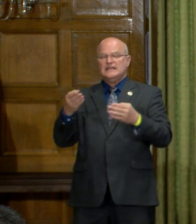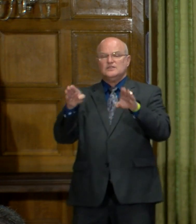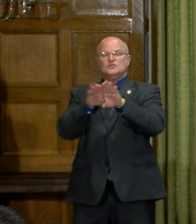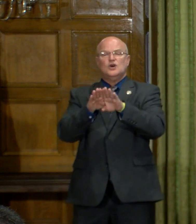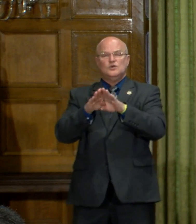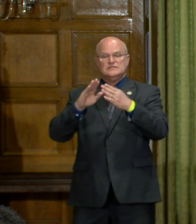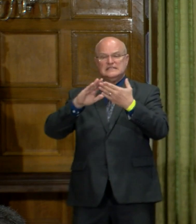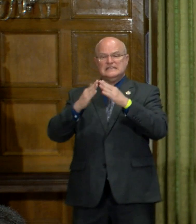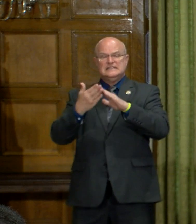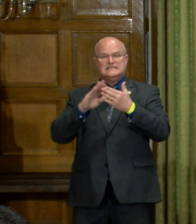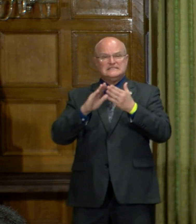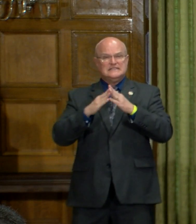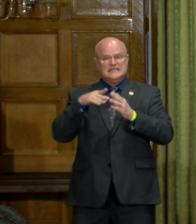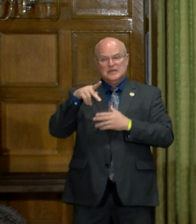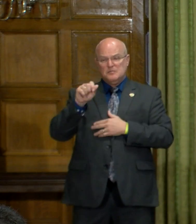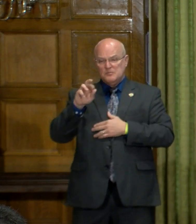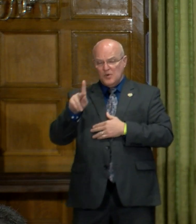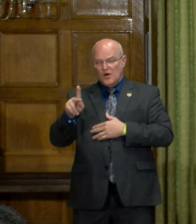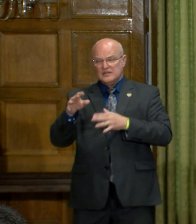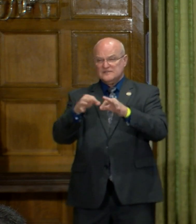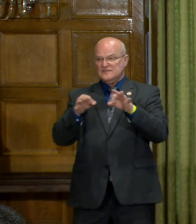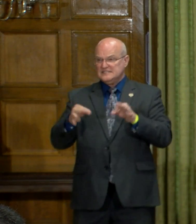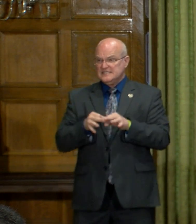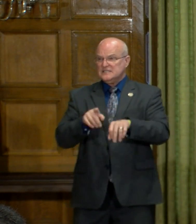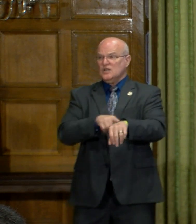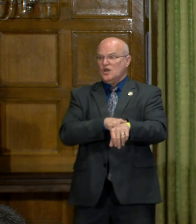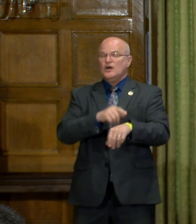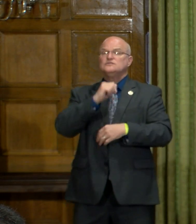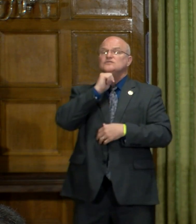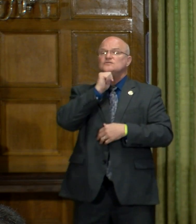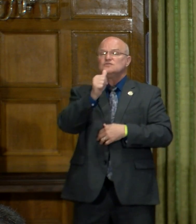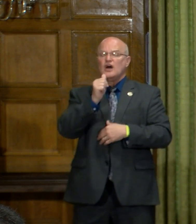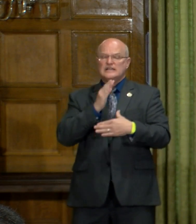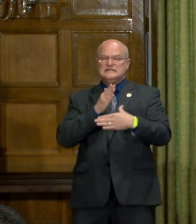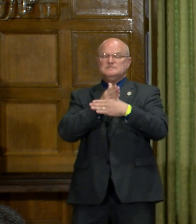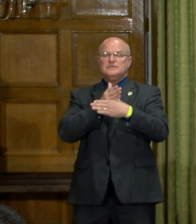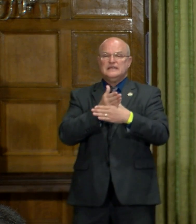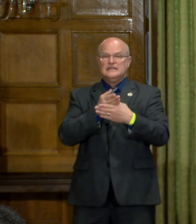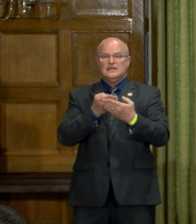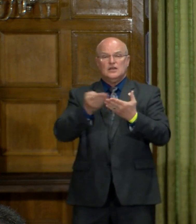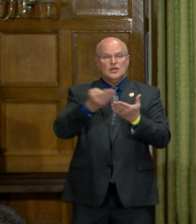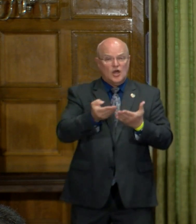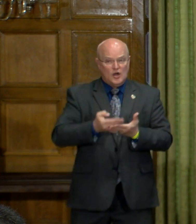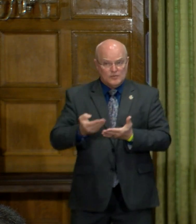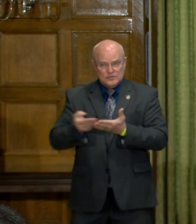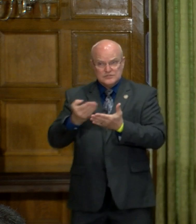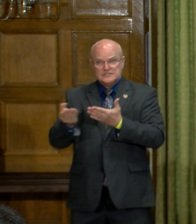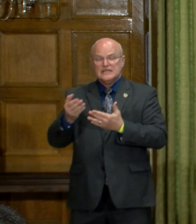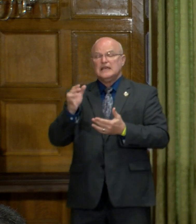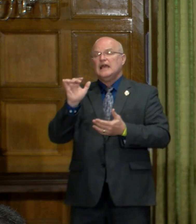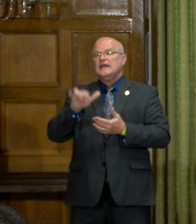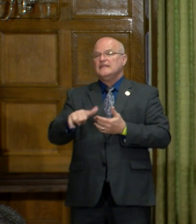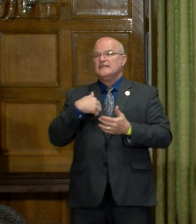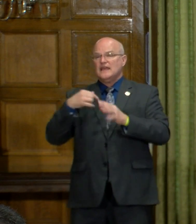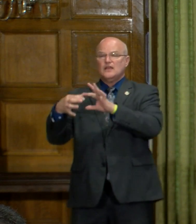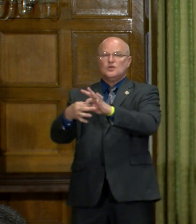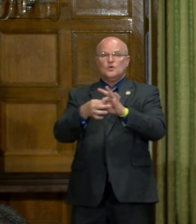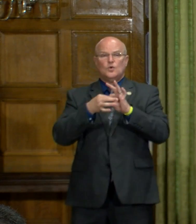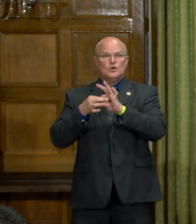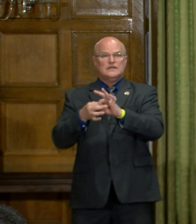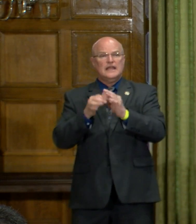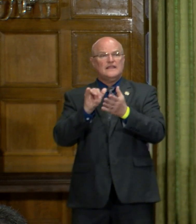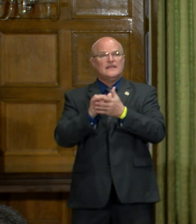or county-owned parks and facilities so long as they do not impede commerce and that they